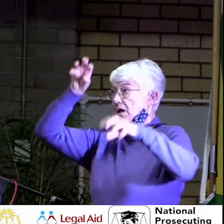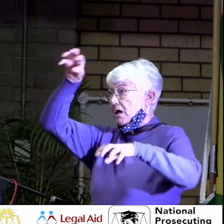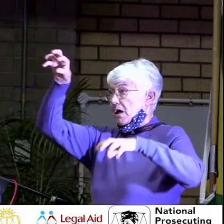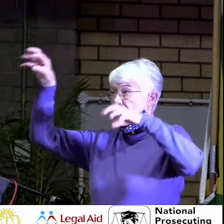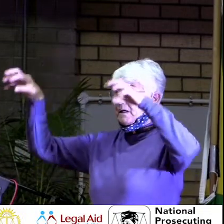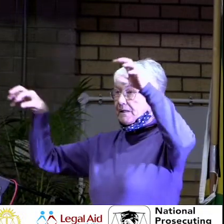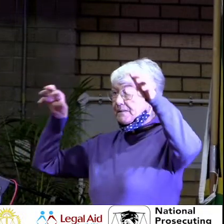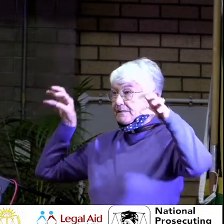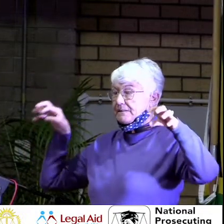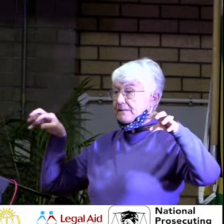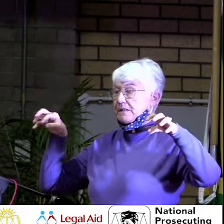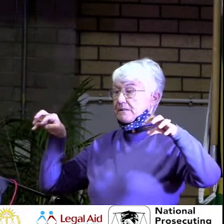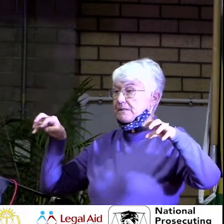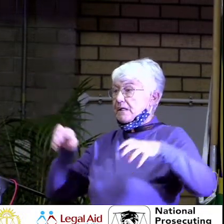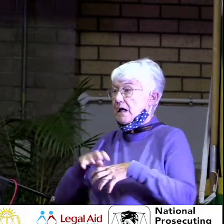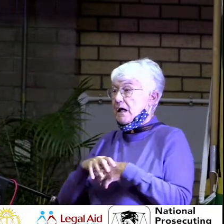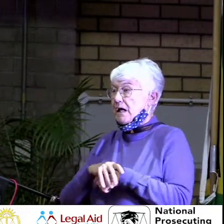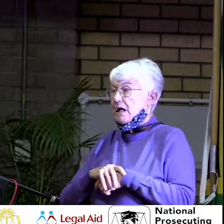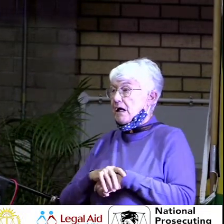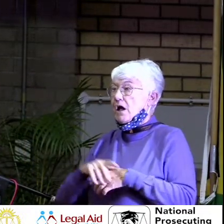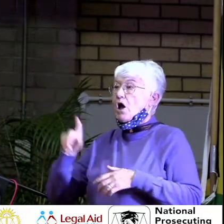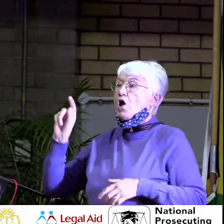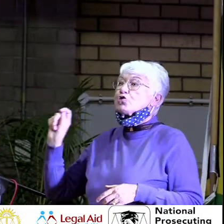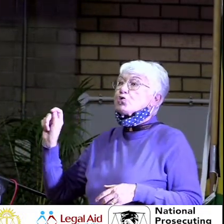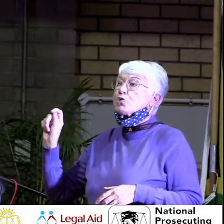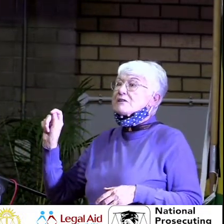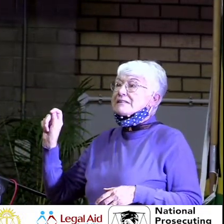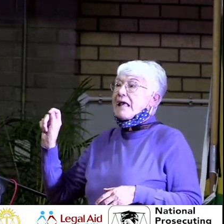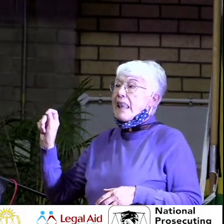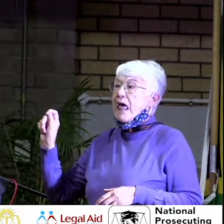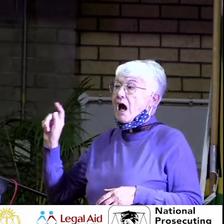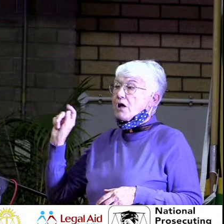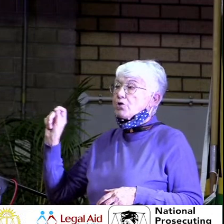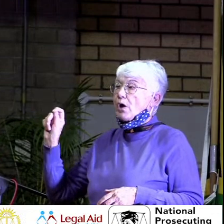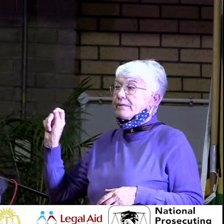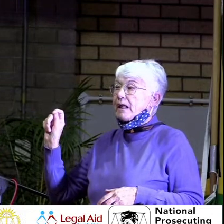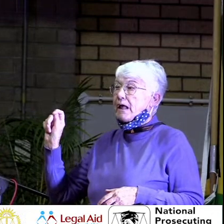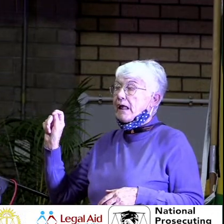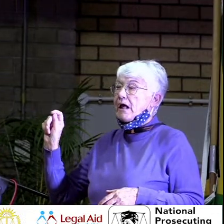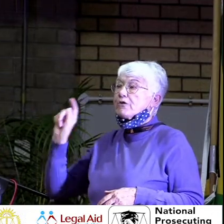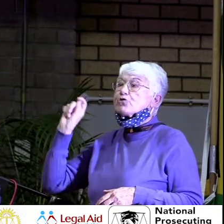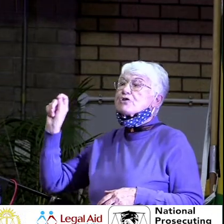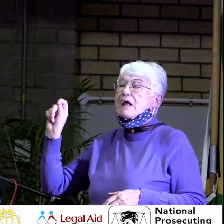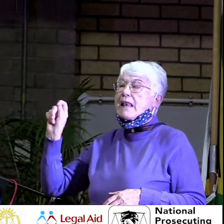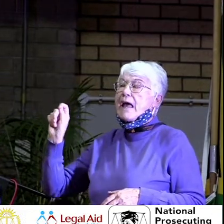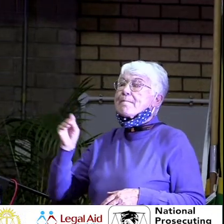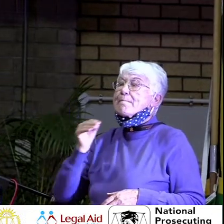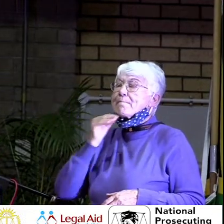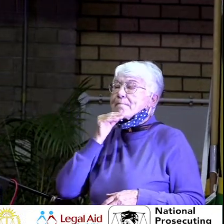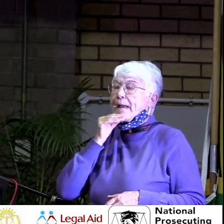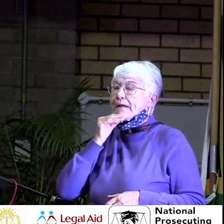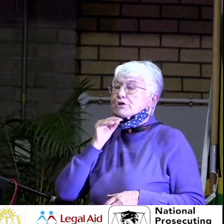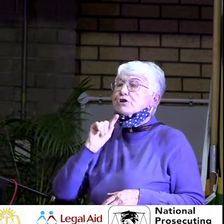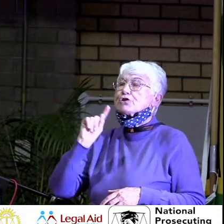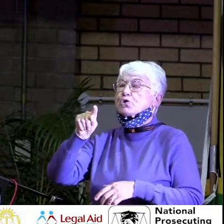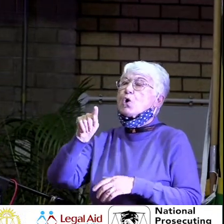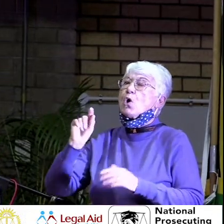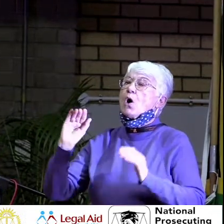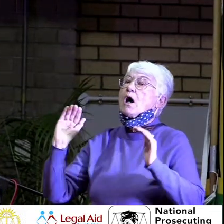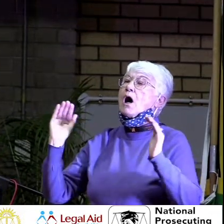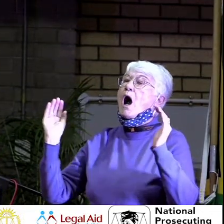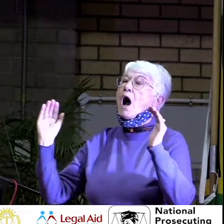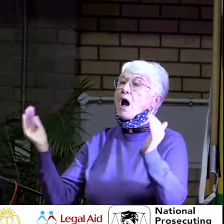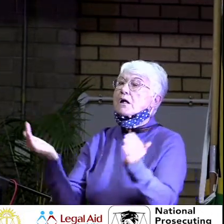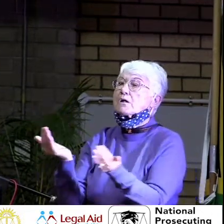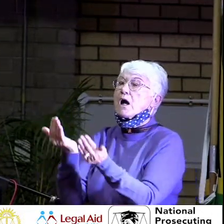Africa. Tutuzela means to comfort. Tutuzela is